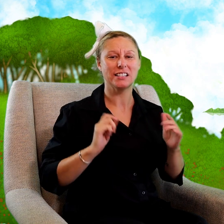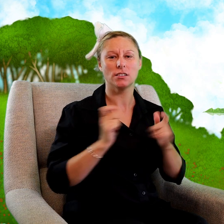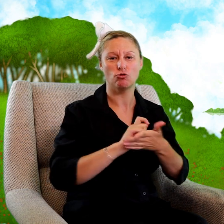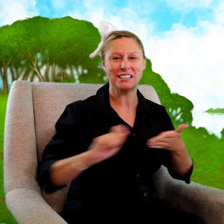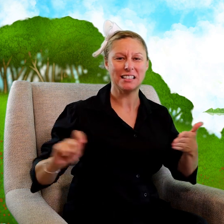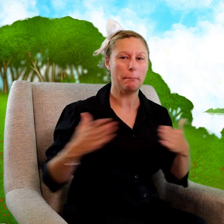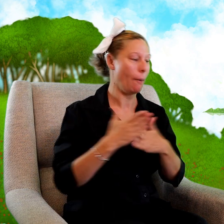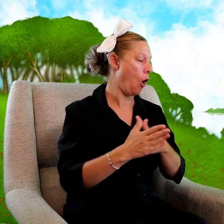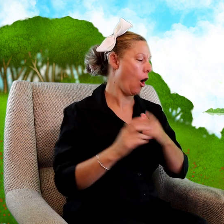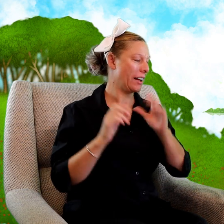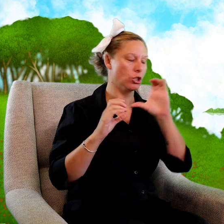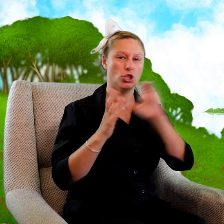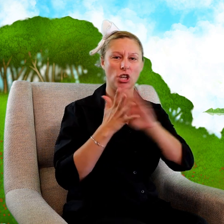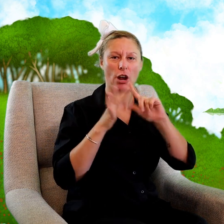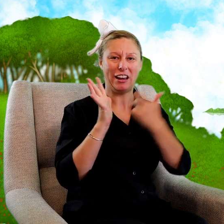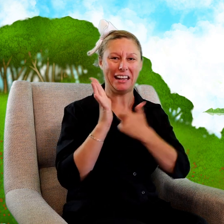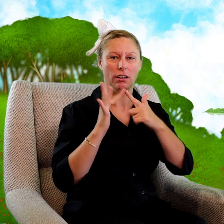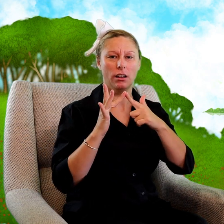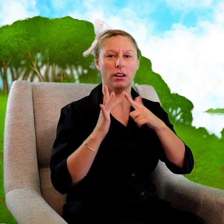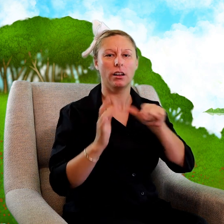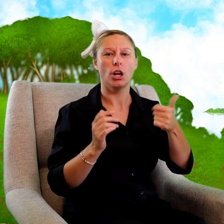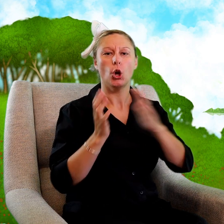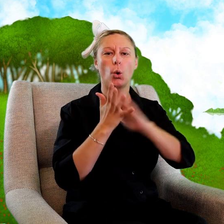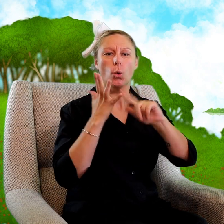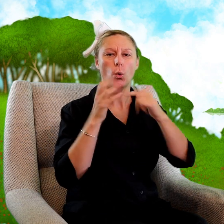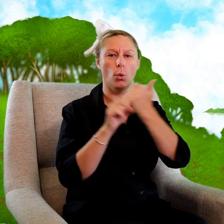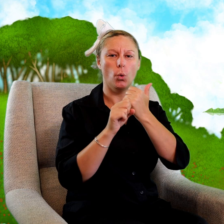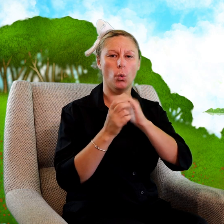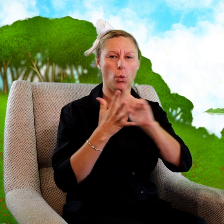by Sherry Hughes.